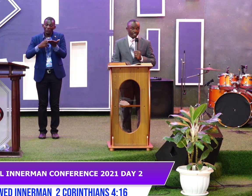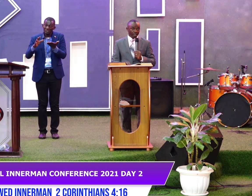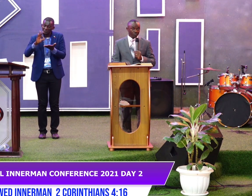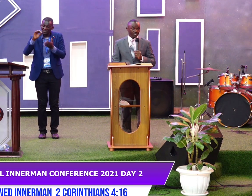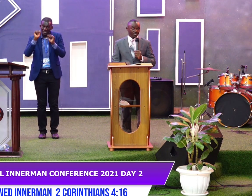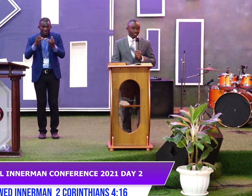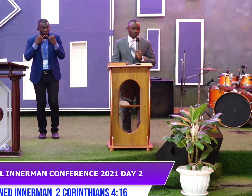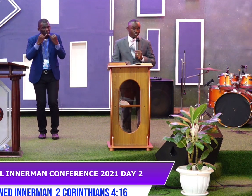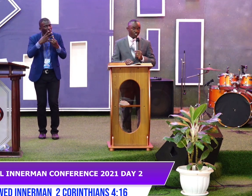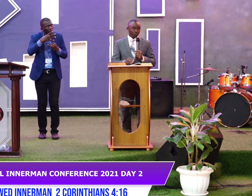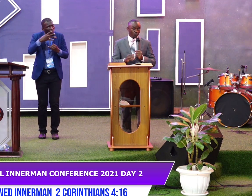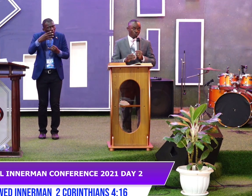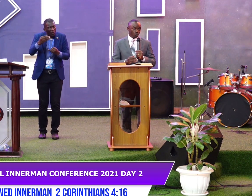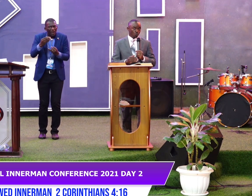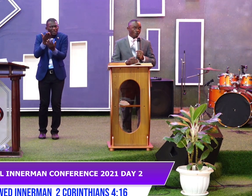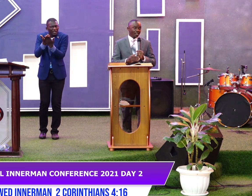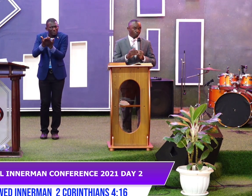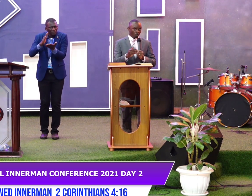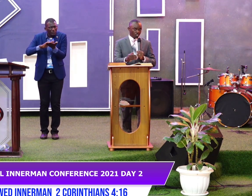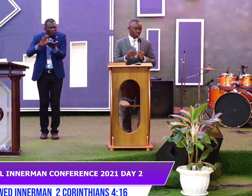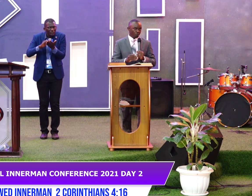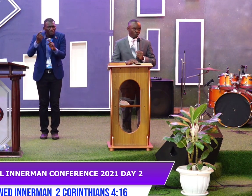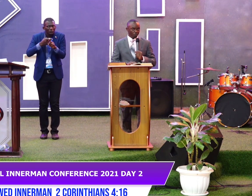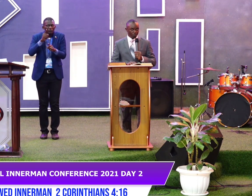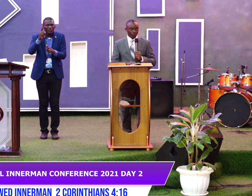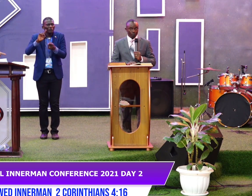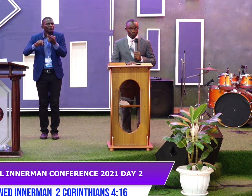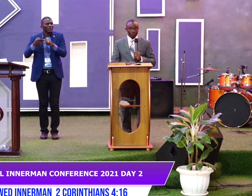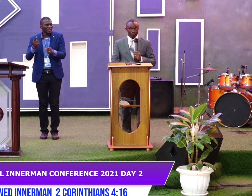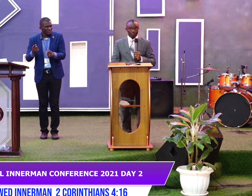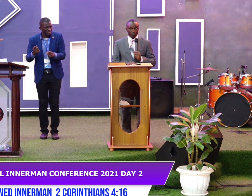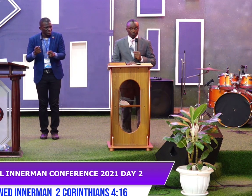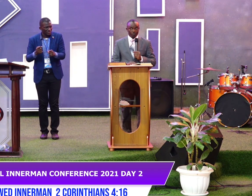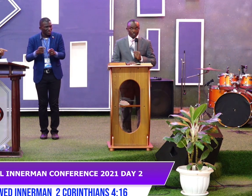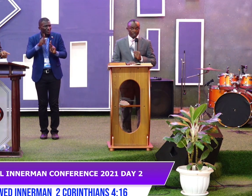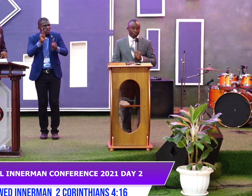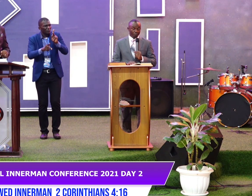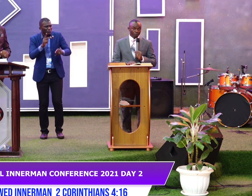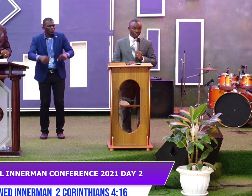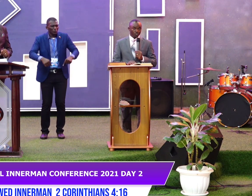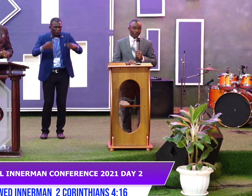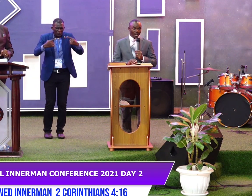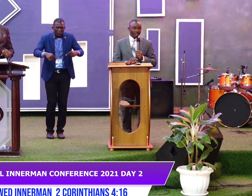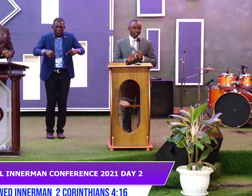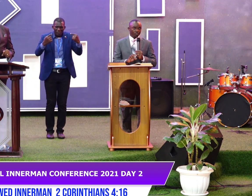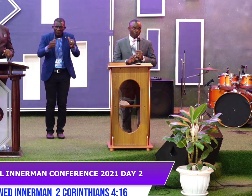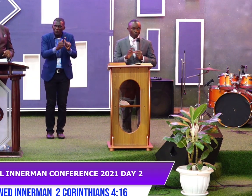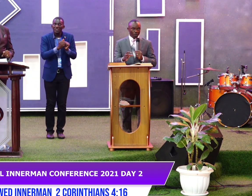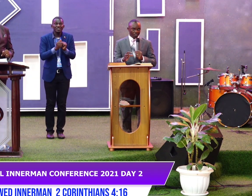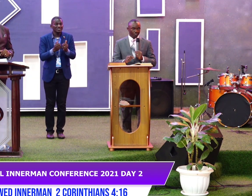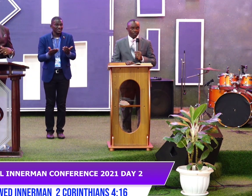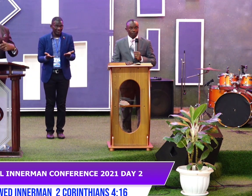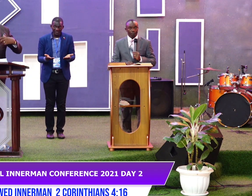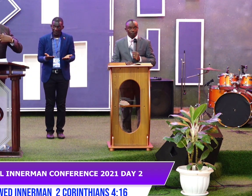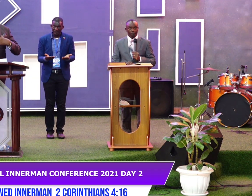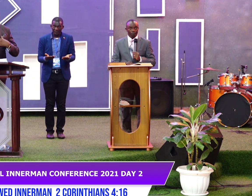And at times the suggestion is for you to go and apologize before people. Abantu be watabanguka nabo. The people that you had trouble